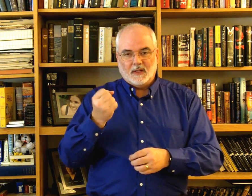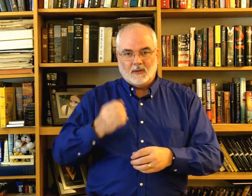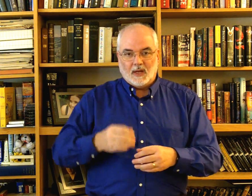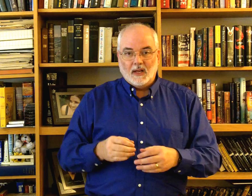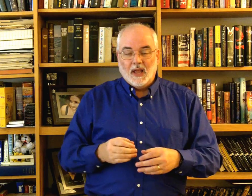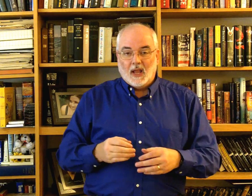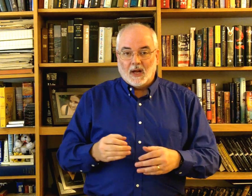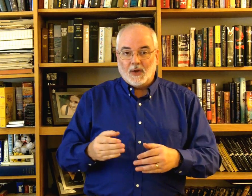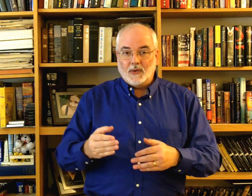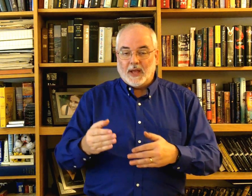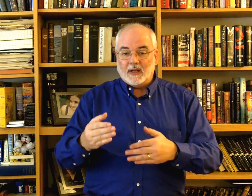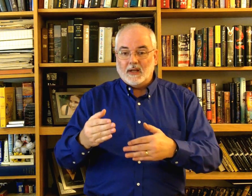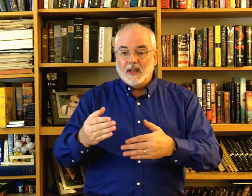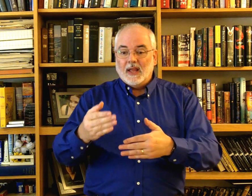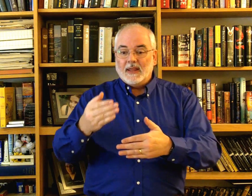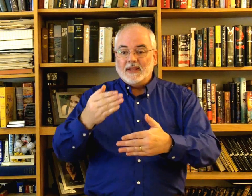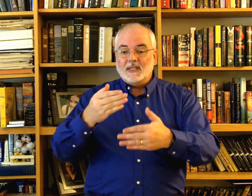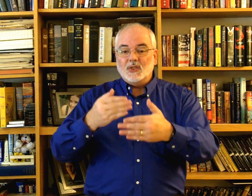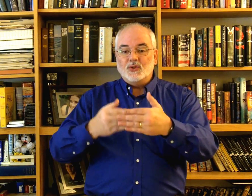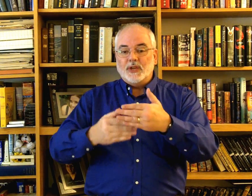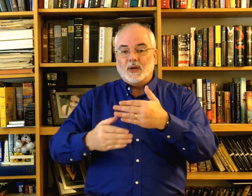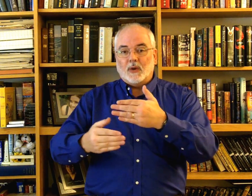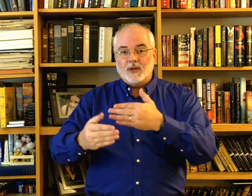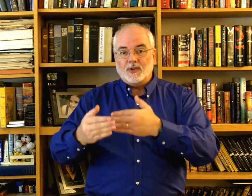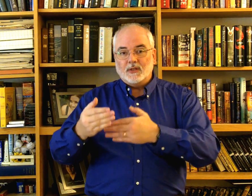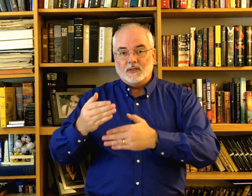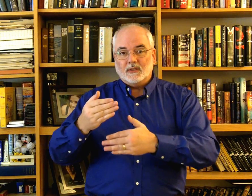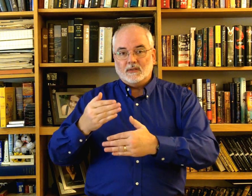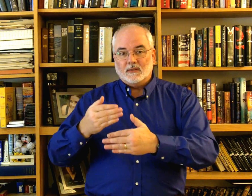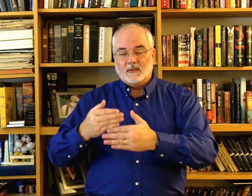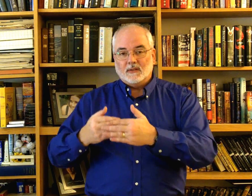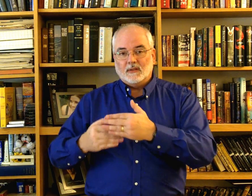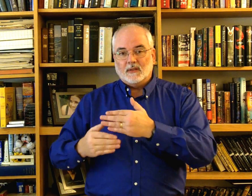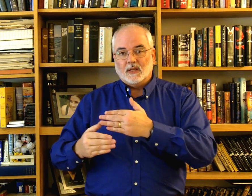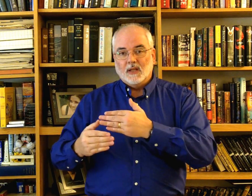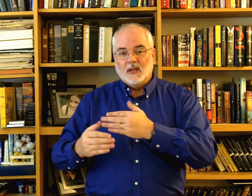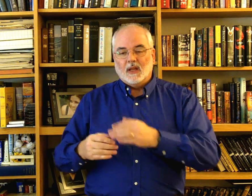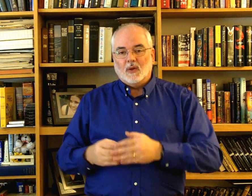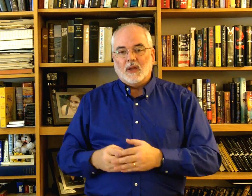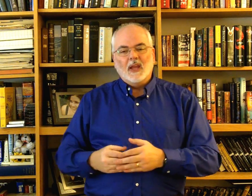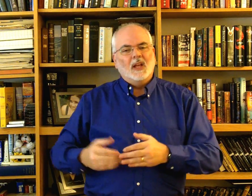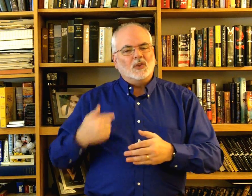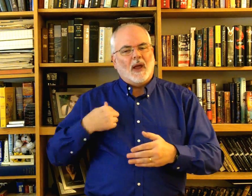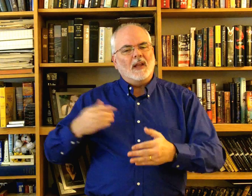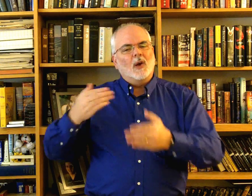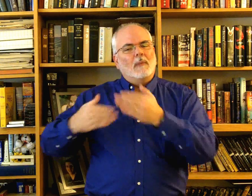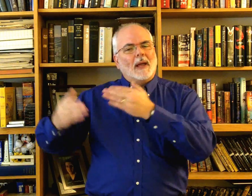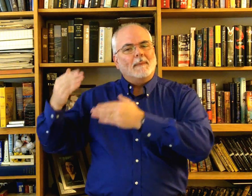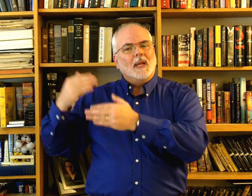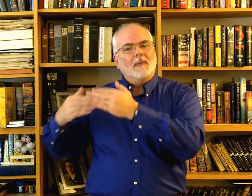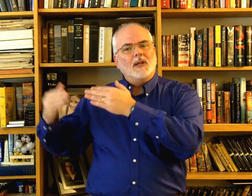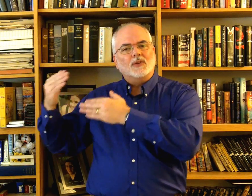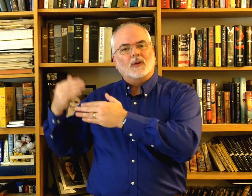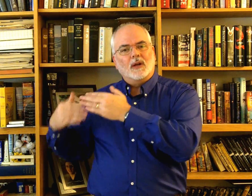Okay, I'm going to do that. This is generations. Okay, so I can go back many, many